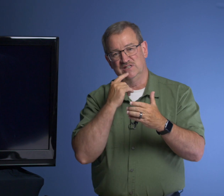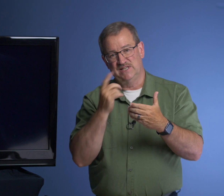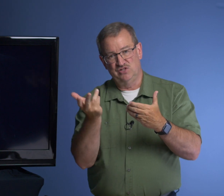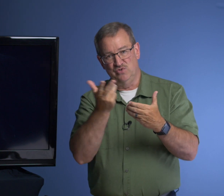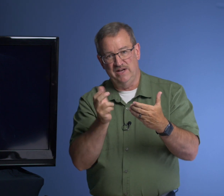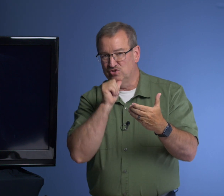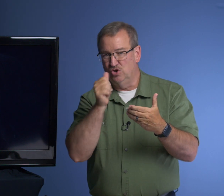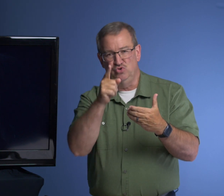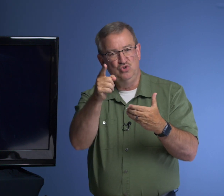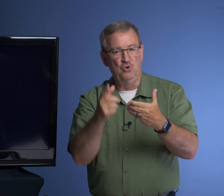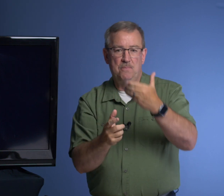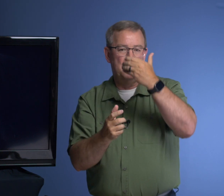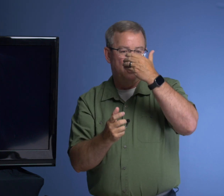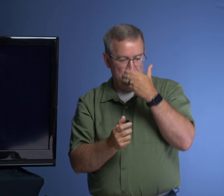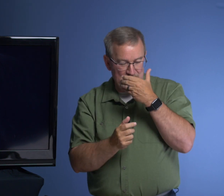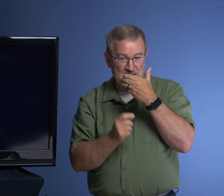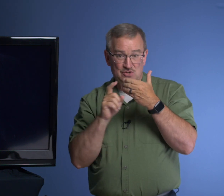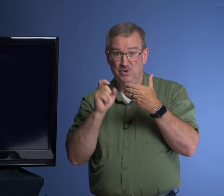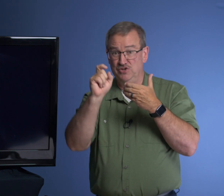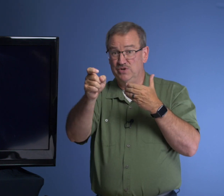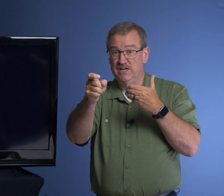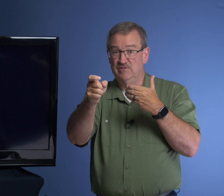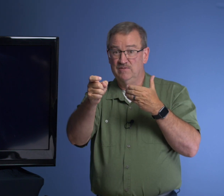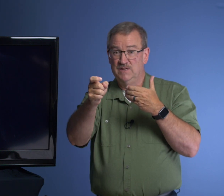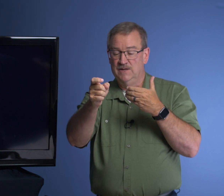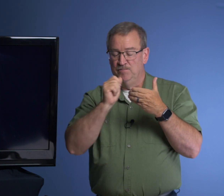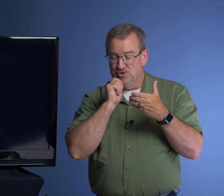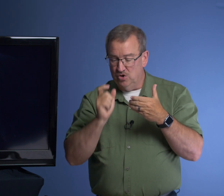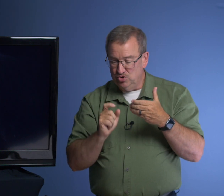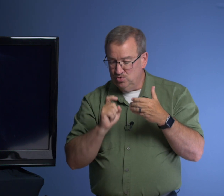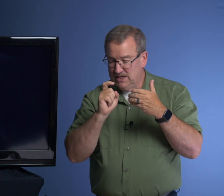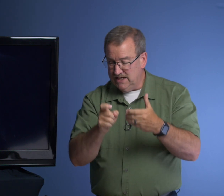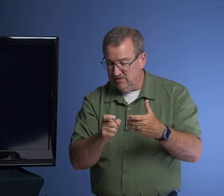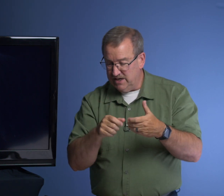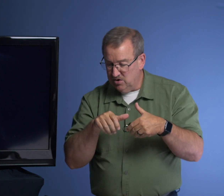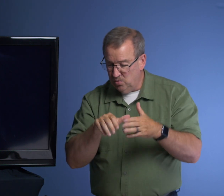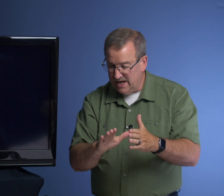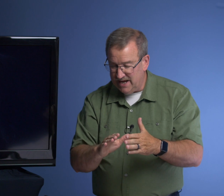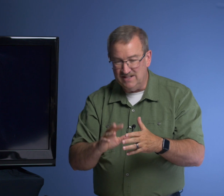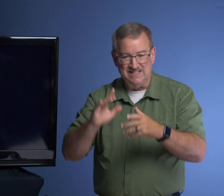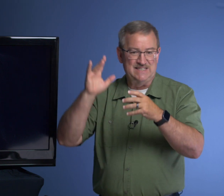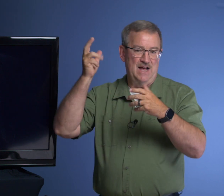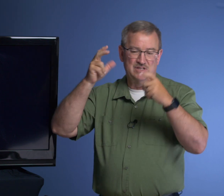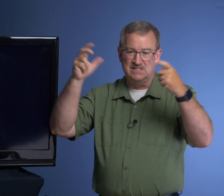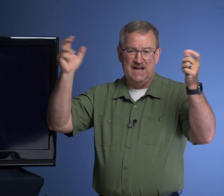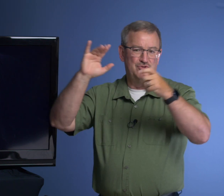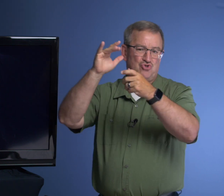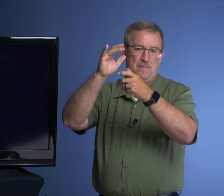said to us, don't you put on the mask when you give. Don't you give in a way to sound the trumpet